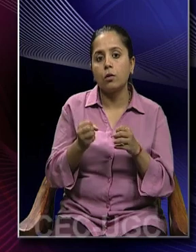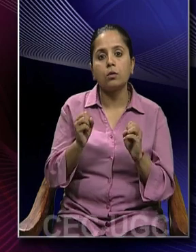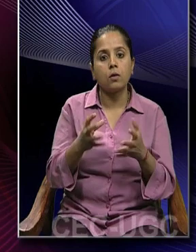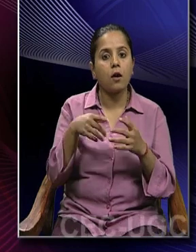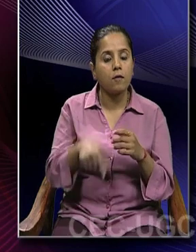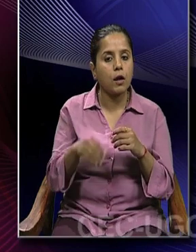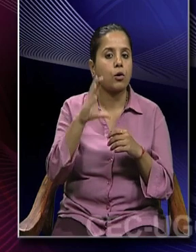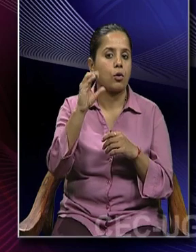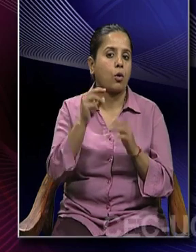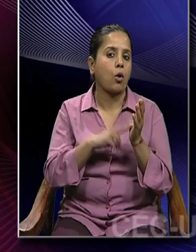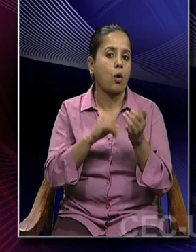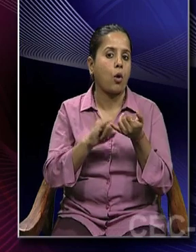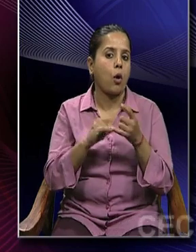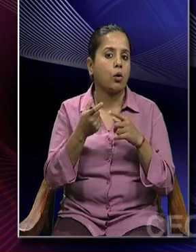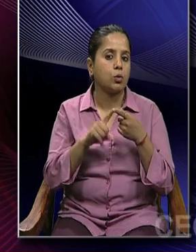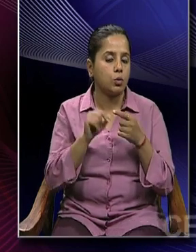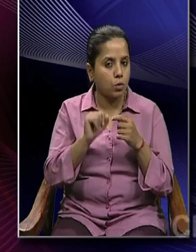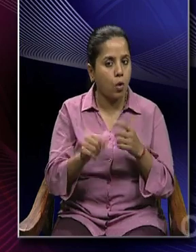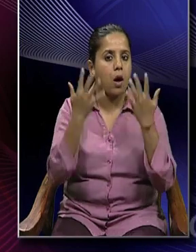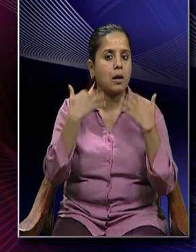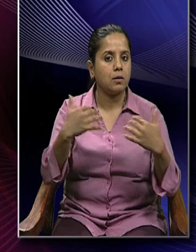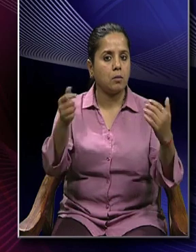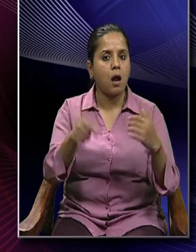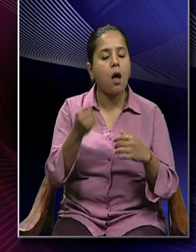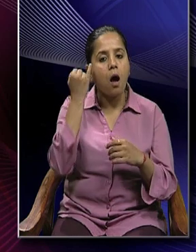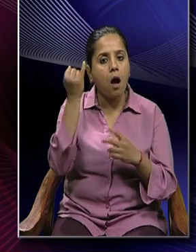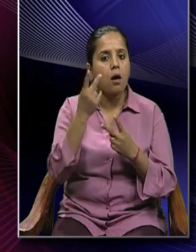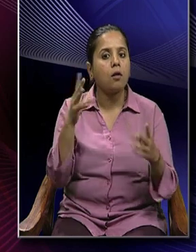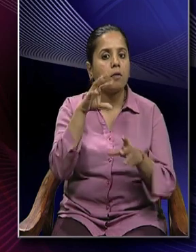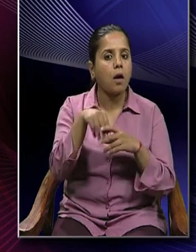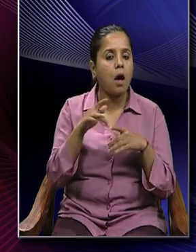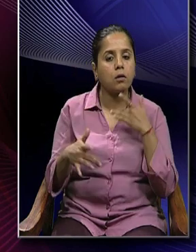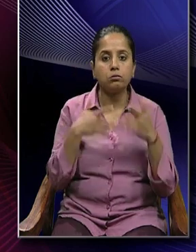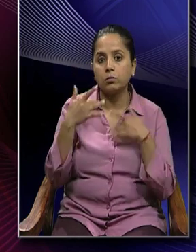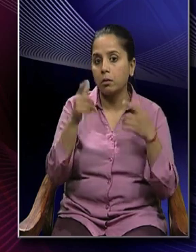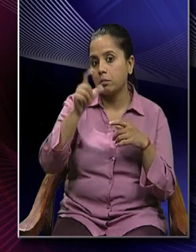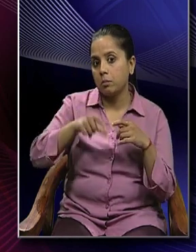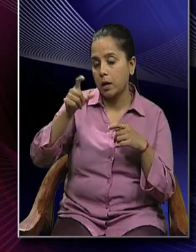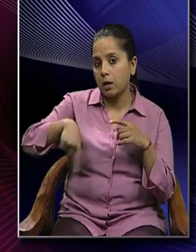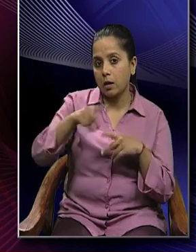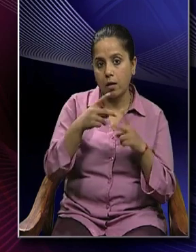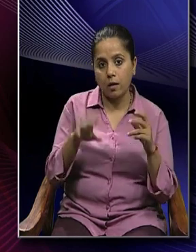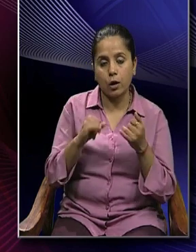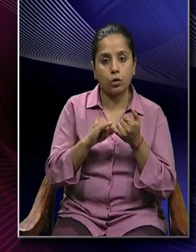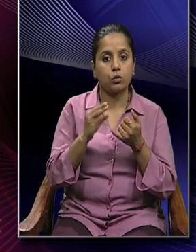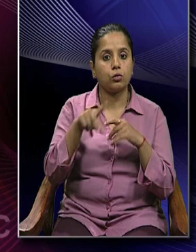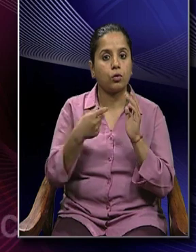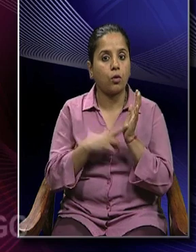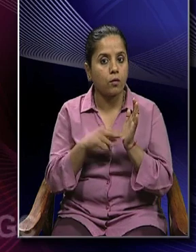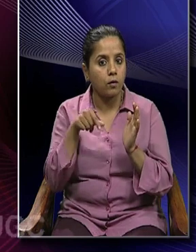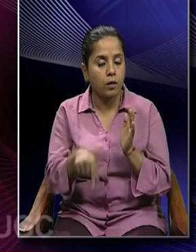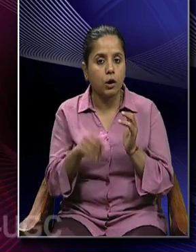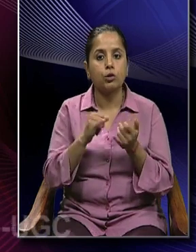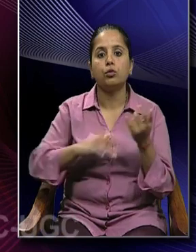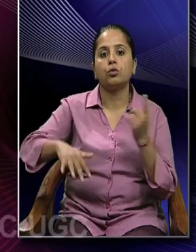Constituent Assembly, and it contains the ideals and aspirations of the people, because it talks about the sovereign, socialist, secular and